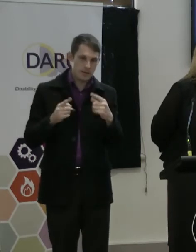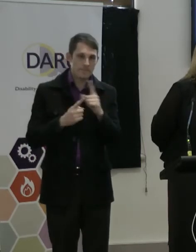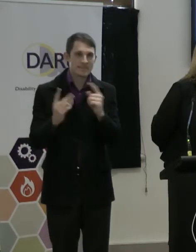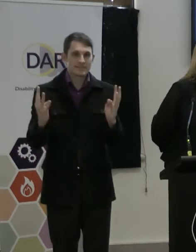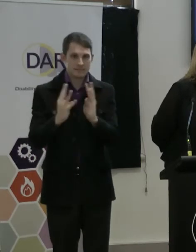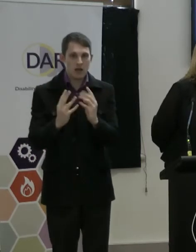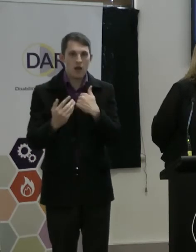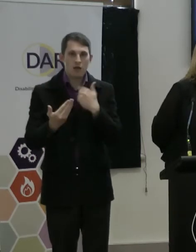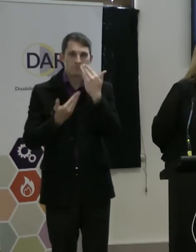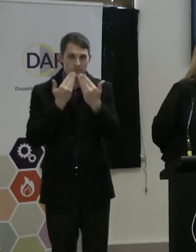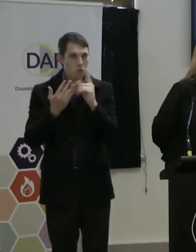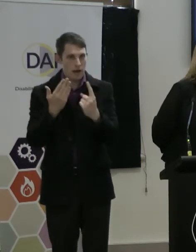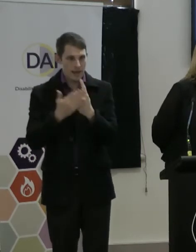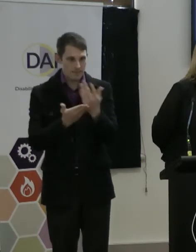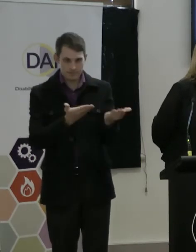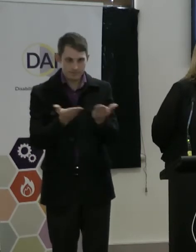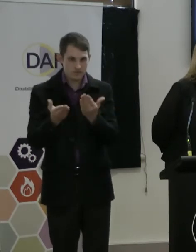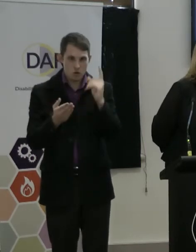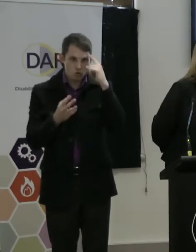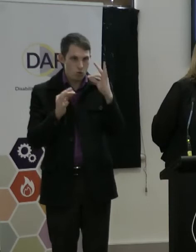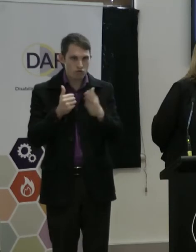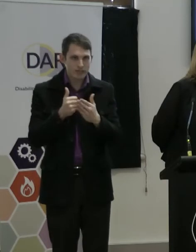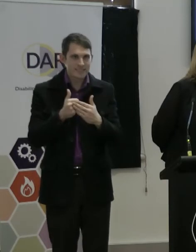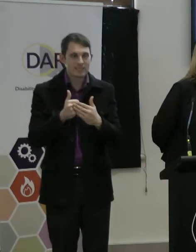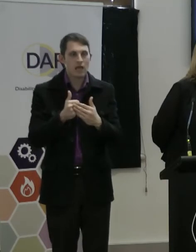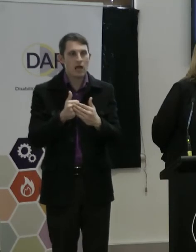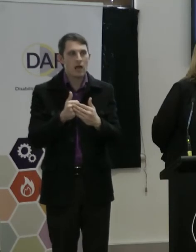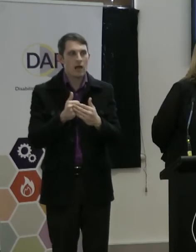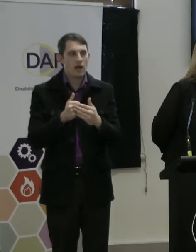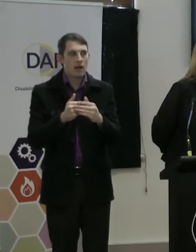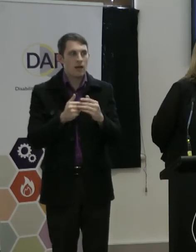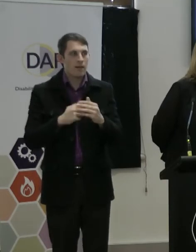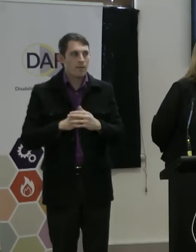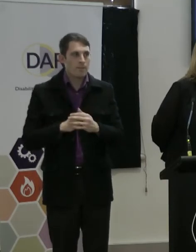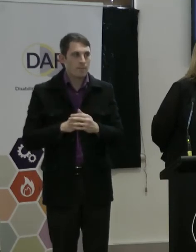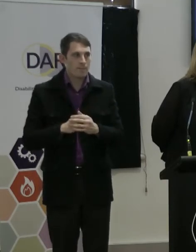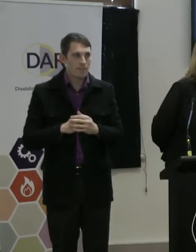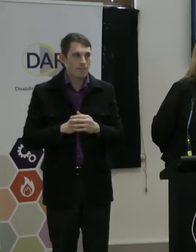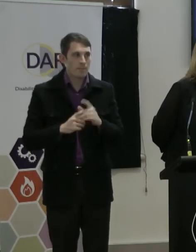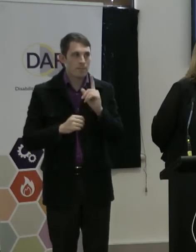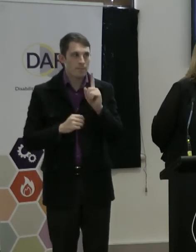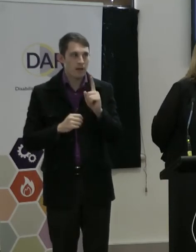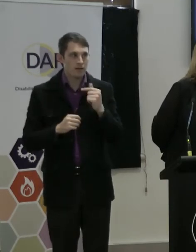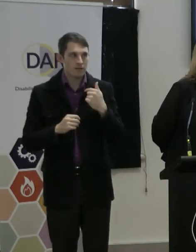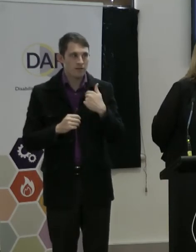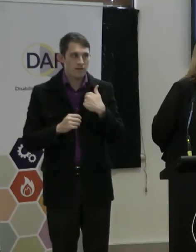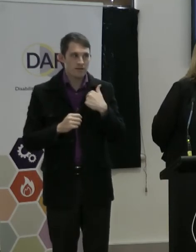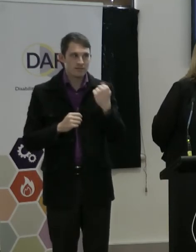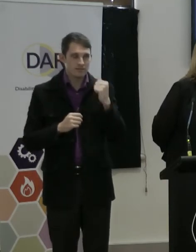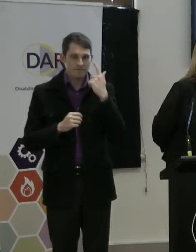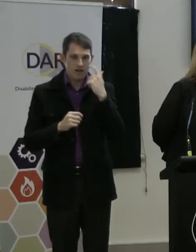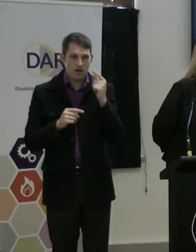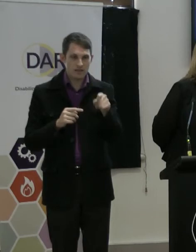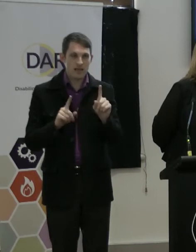happened, but I just kept getting back that initial call was the complaint that they would listen to, and that was the